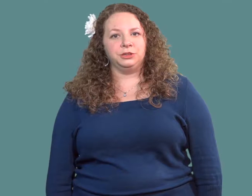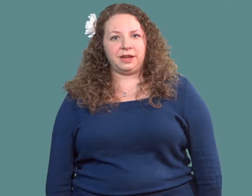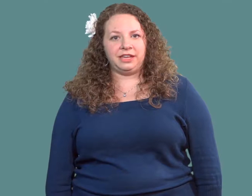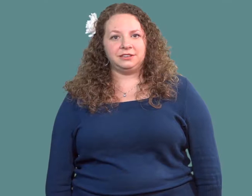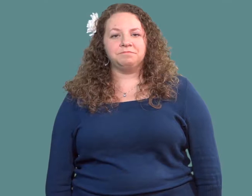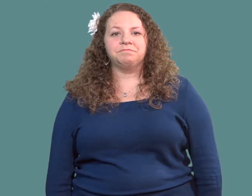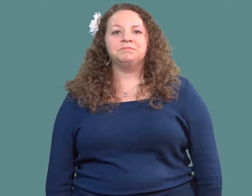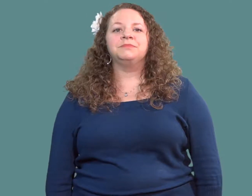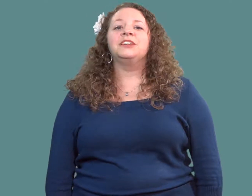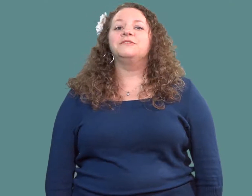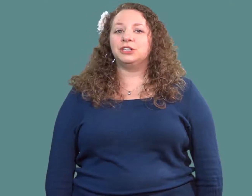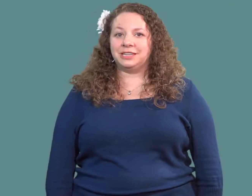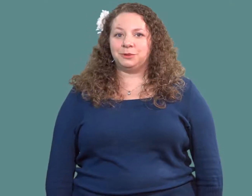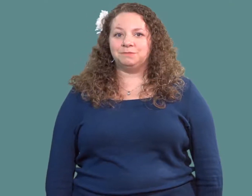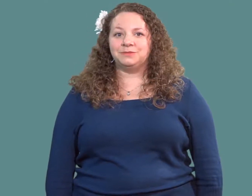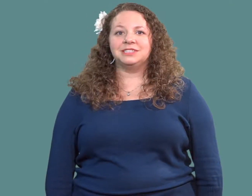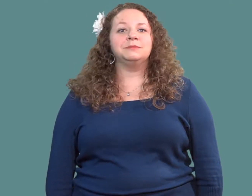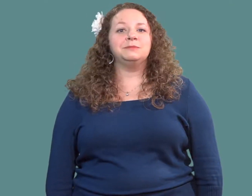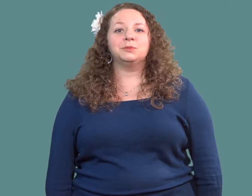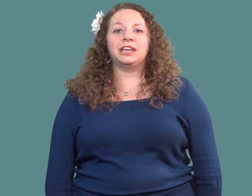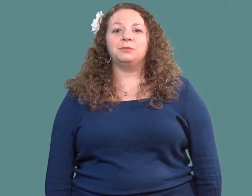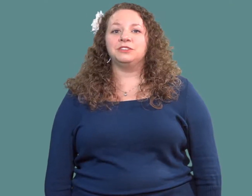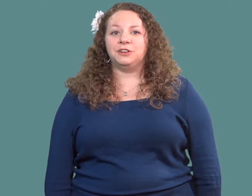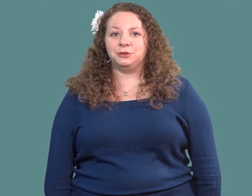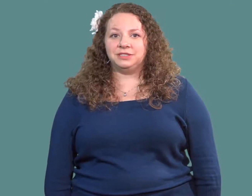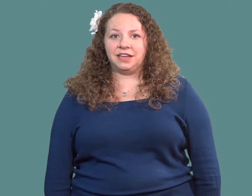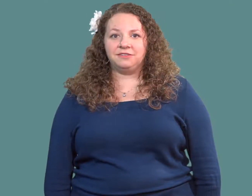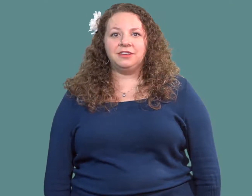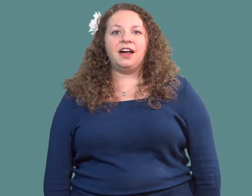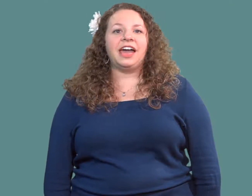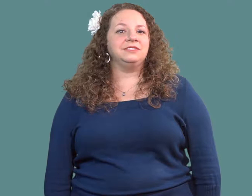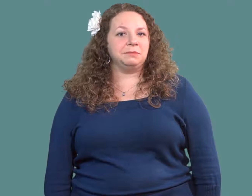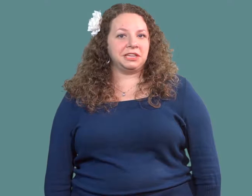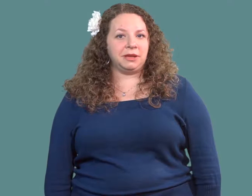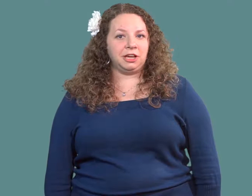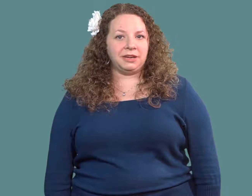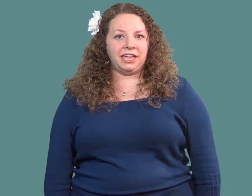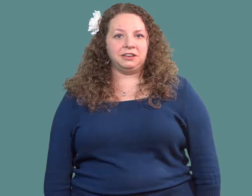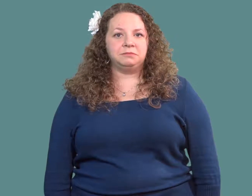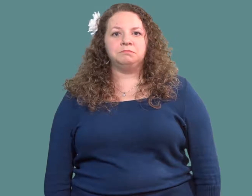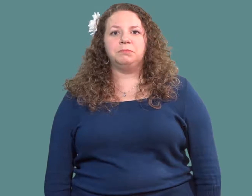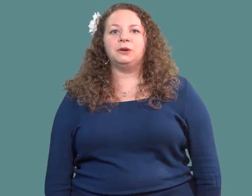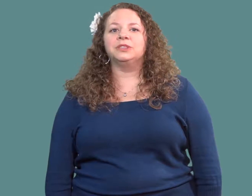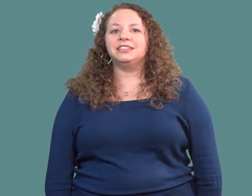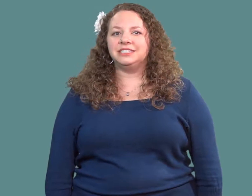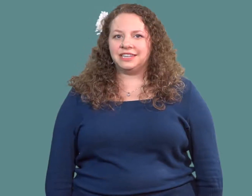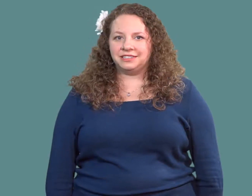your right hand. For example, sometimes when I am with a friend who is deaf, I have something in my dominant hand, but would like to say